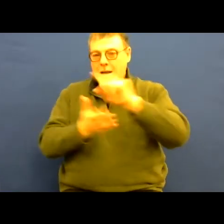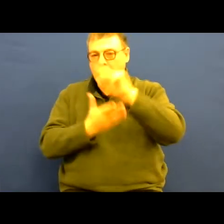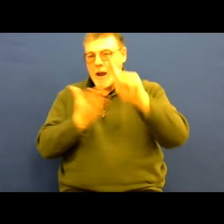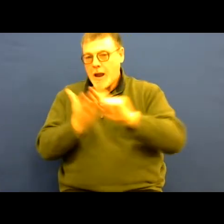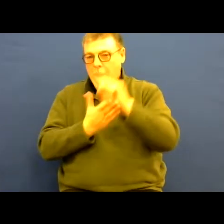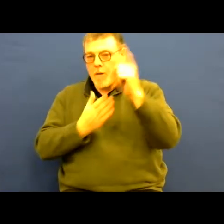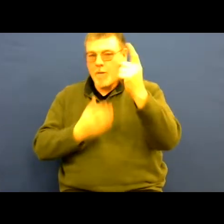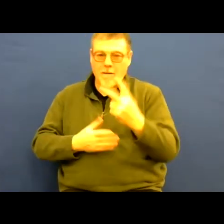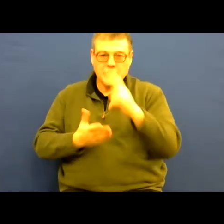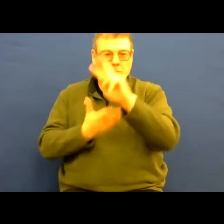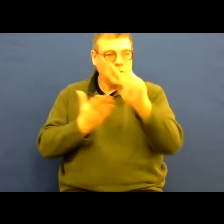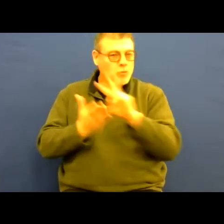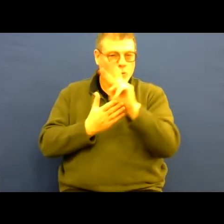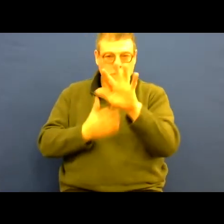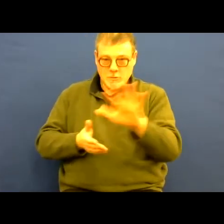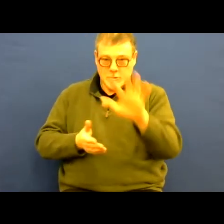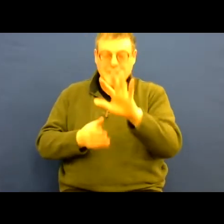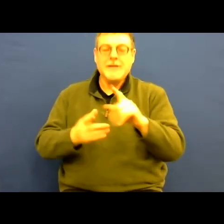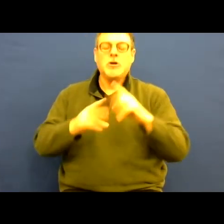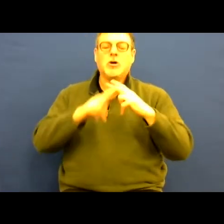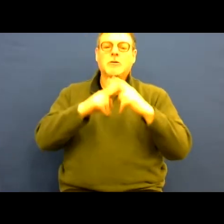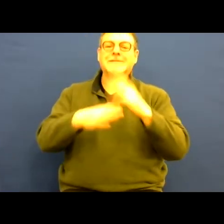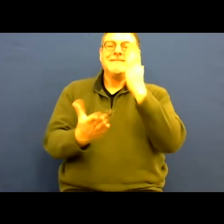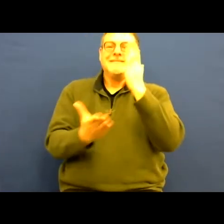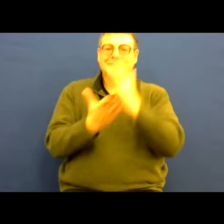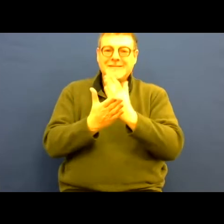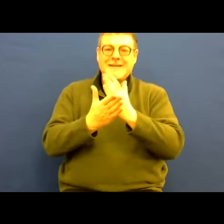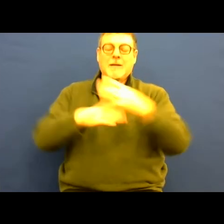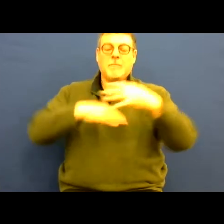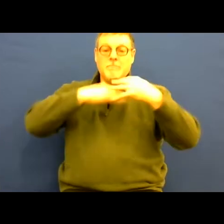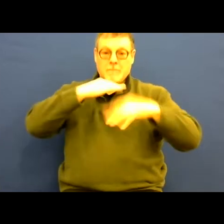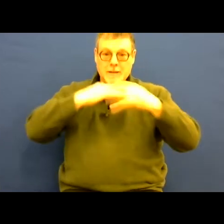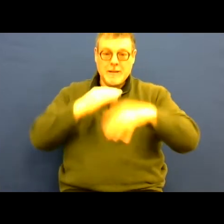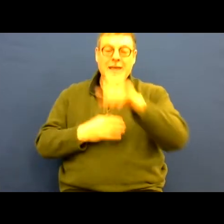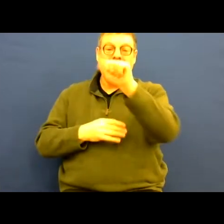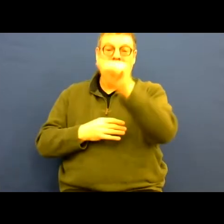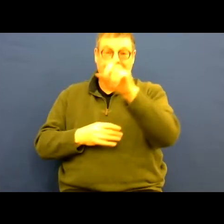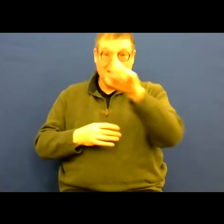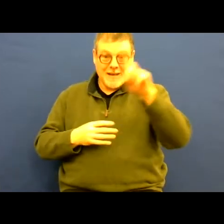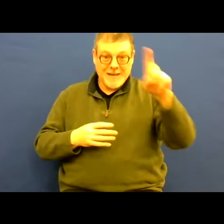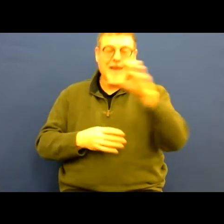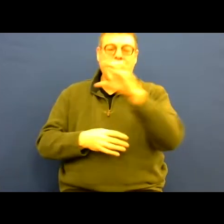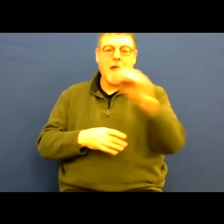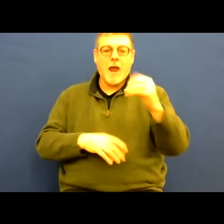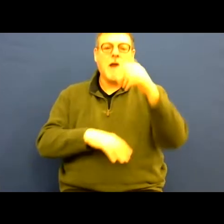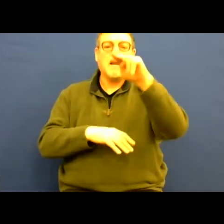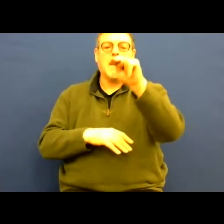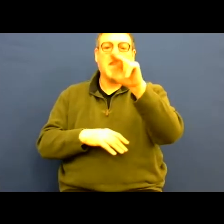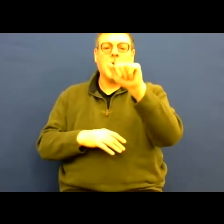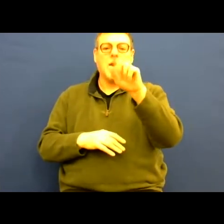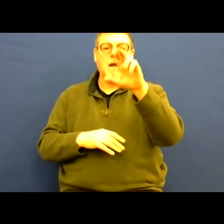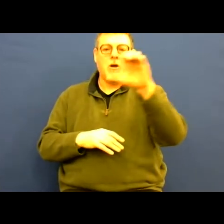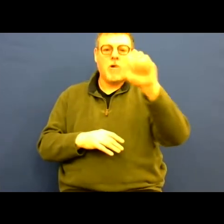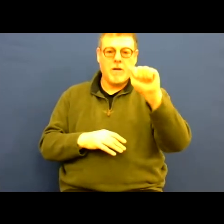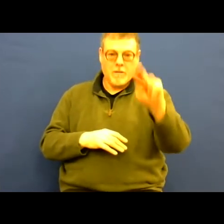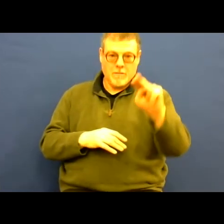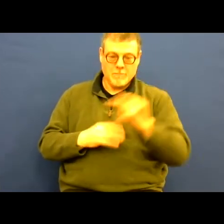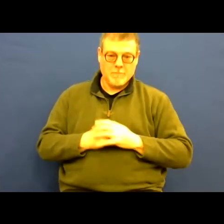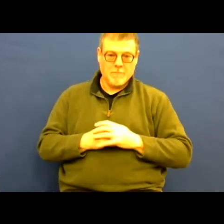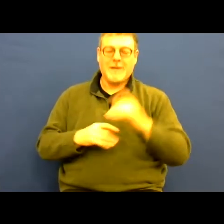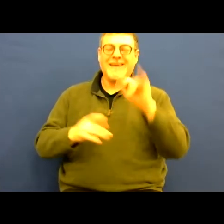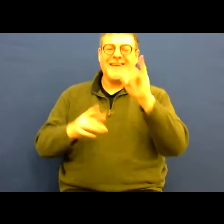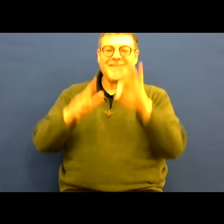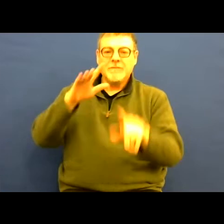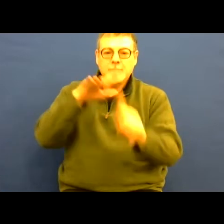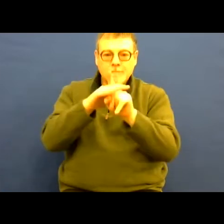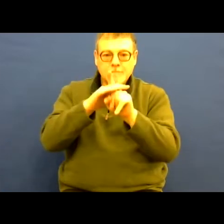to 2 hours, and it involves stop the bleeding, AED, and Narcan, all in case of a